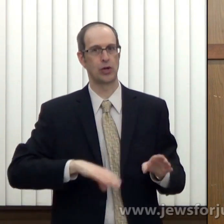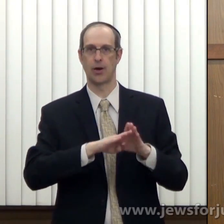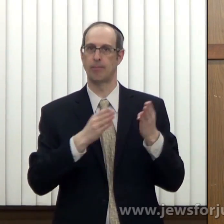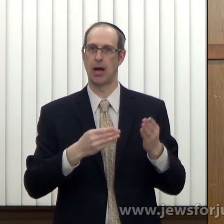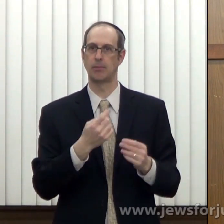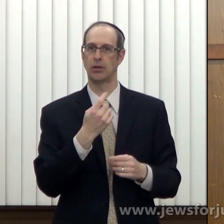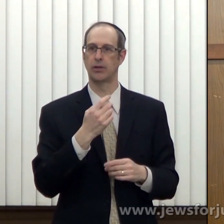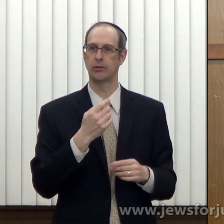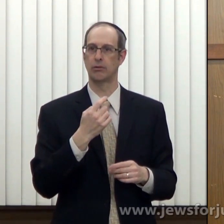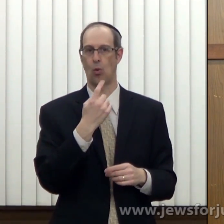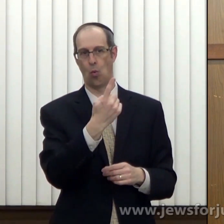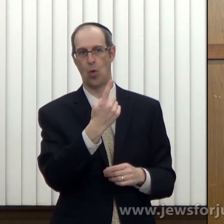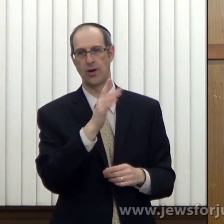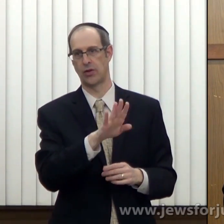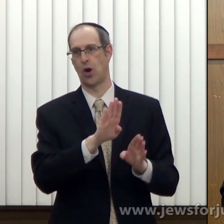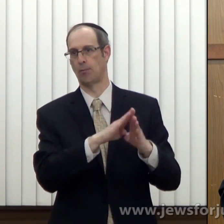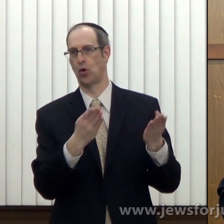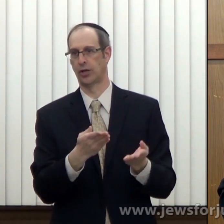their books,